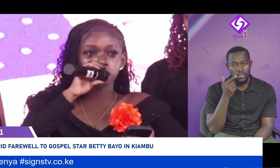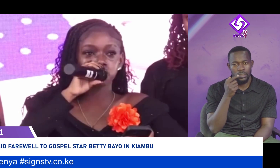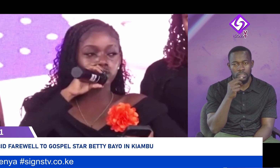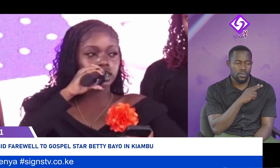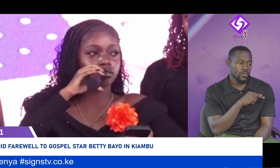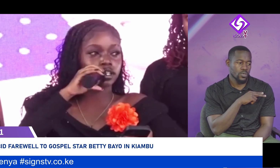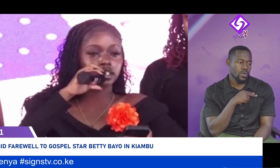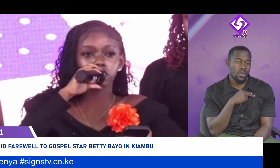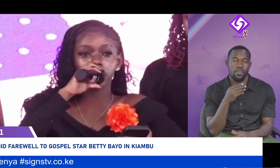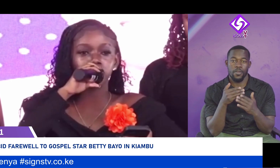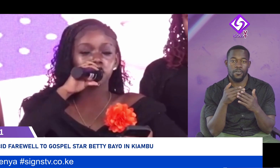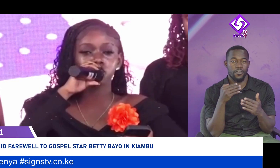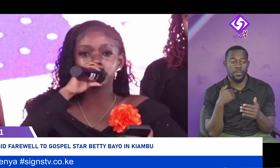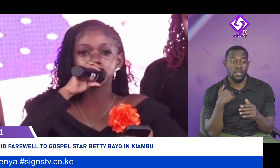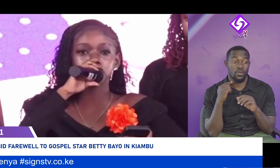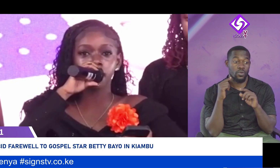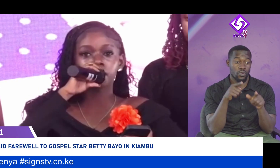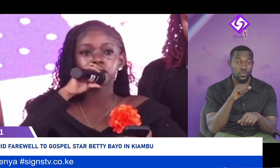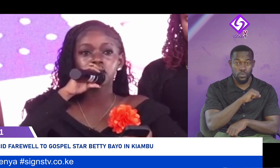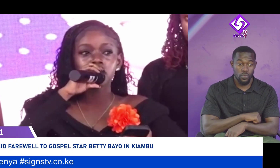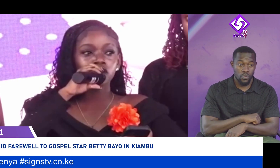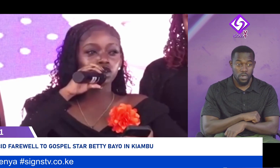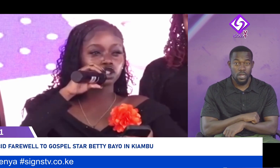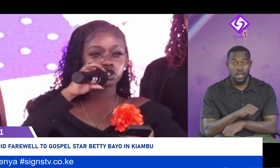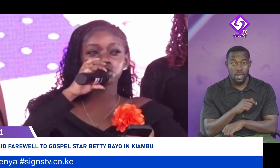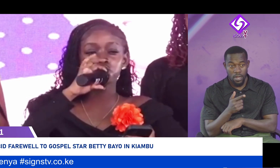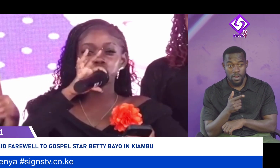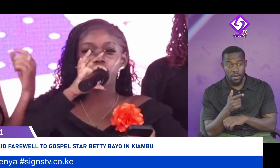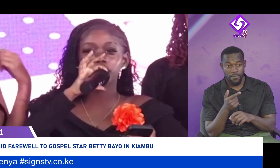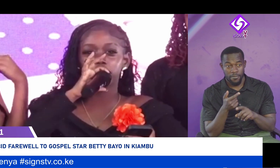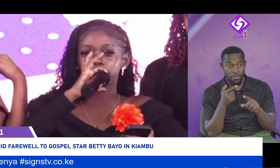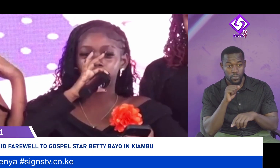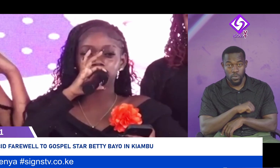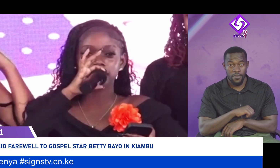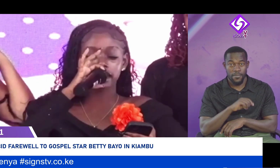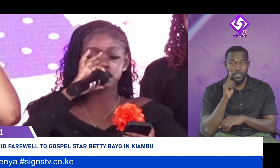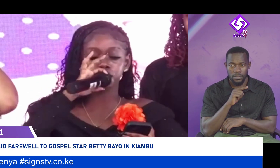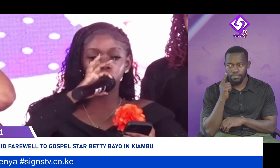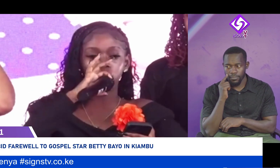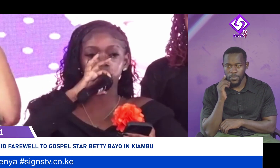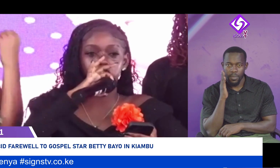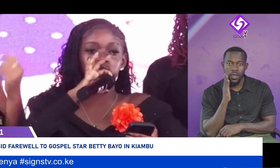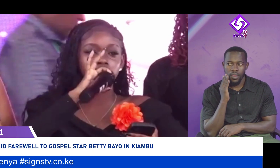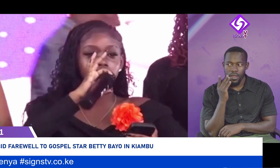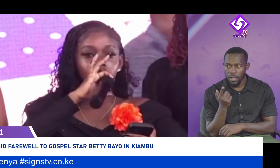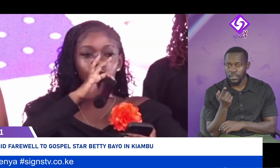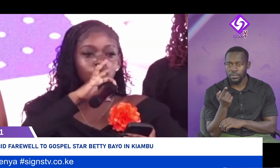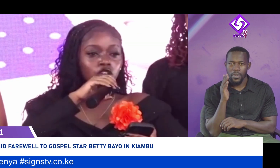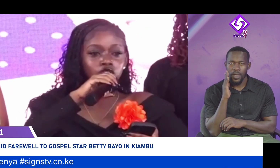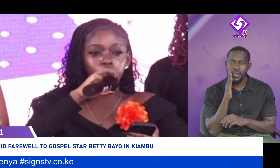to school telling myself when I come back home I'll see mom. You know, she used to have a favorite like spot where she would sit down, so I would